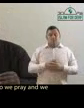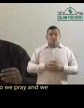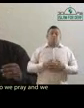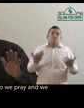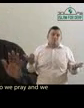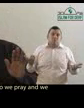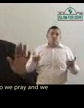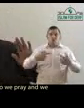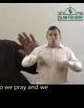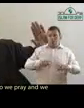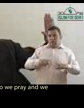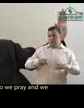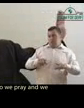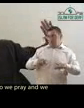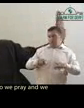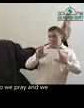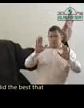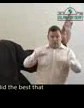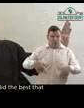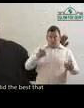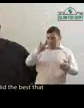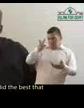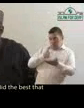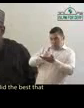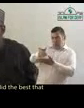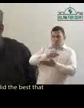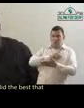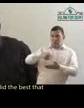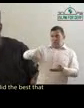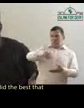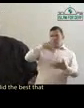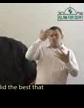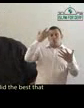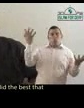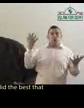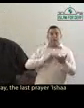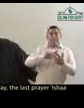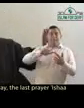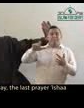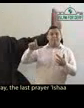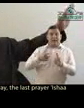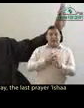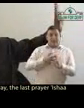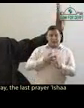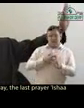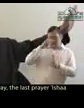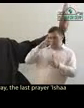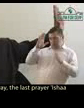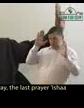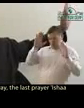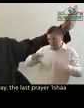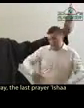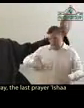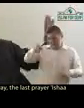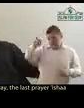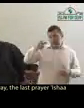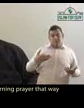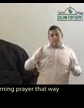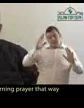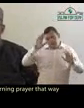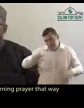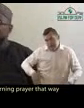So we pray, and we all pray that way. Because we're strangers, we did the best that we can. We pray Isha that way. The last prayer, Isha, we